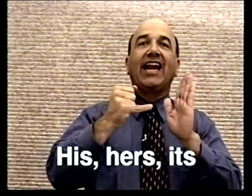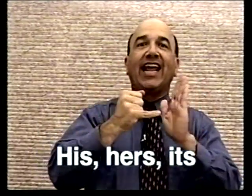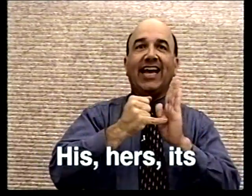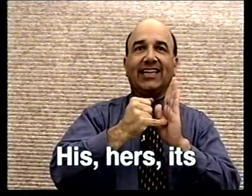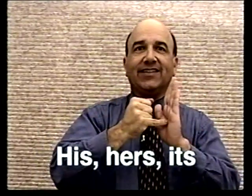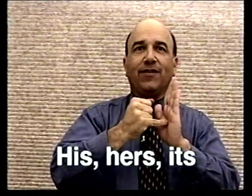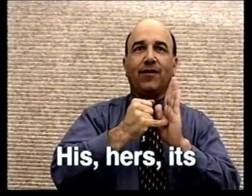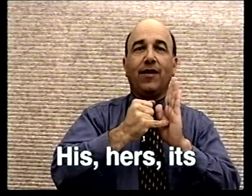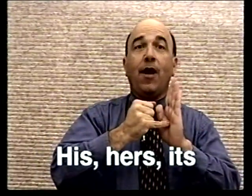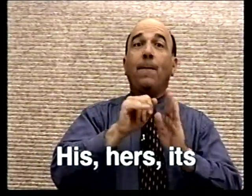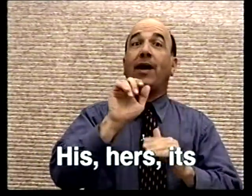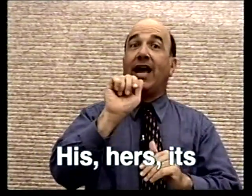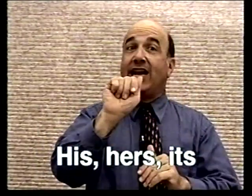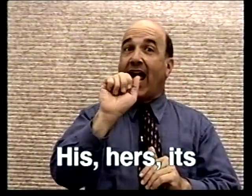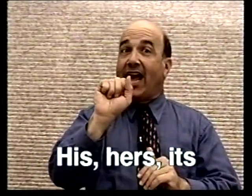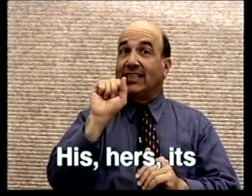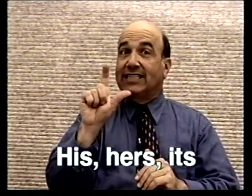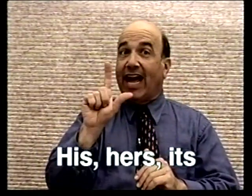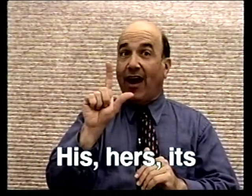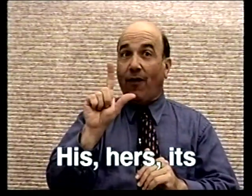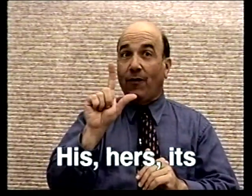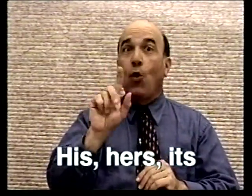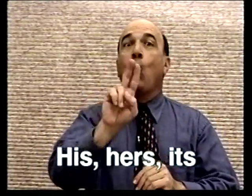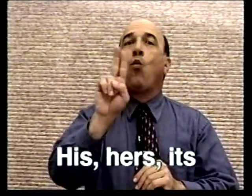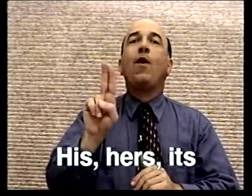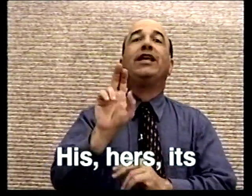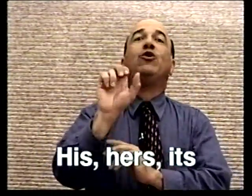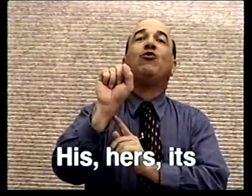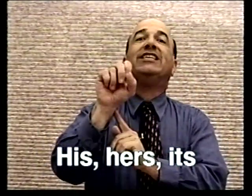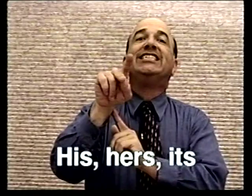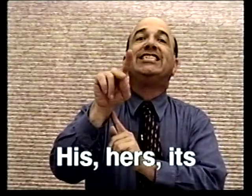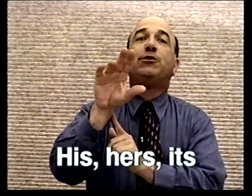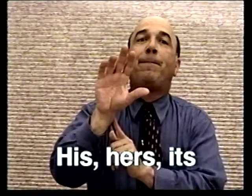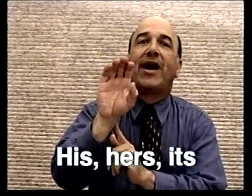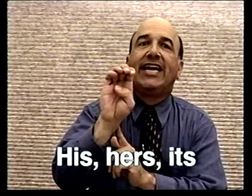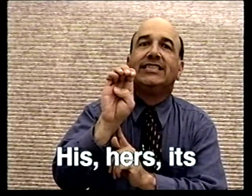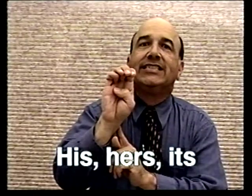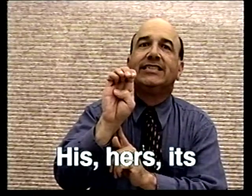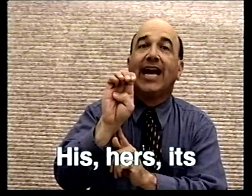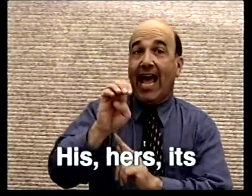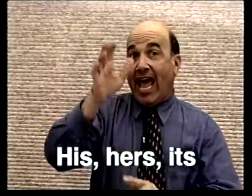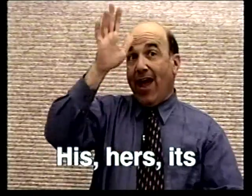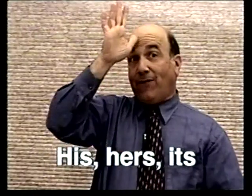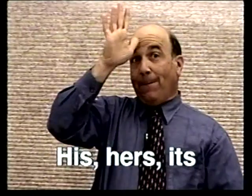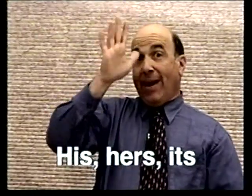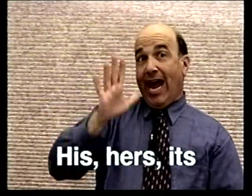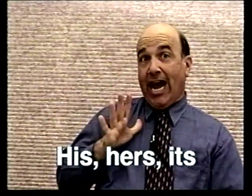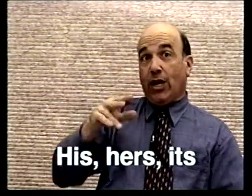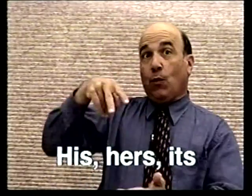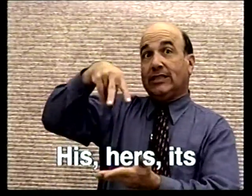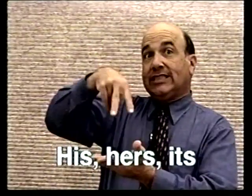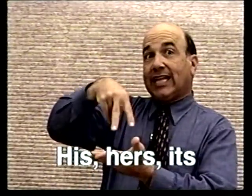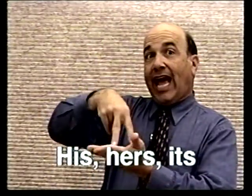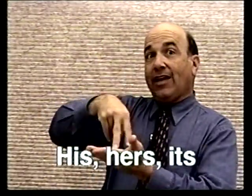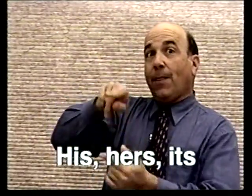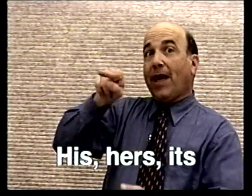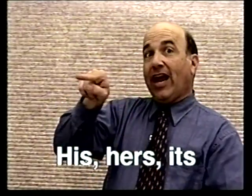and it. But in ASL, we use space. If a man was standing